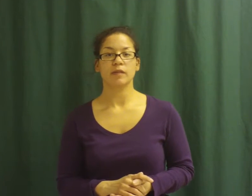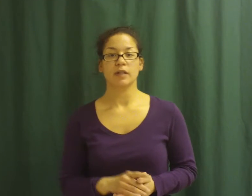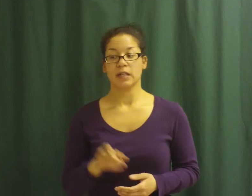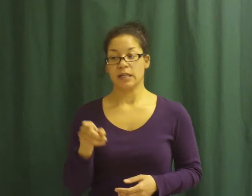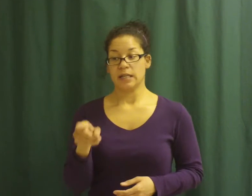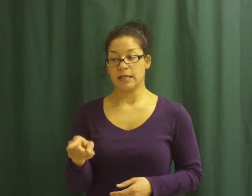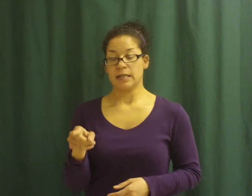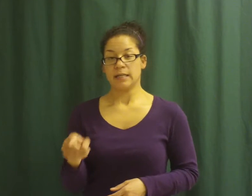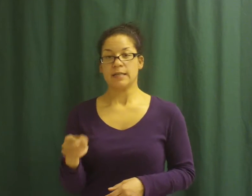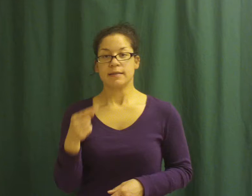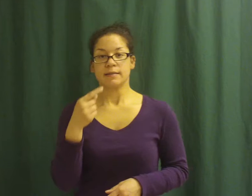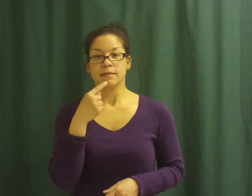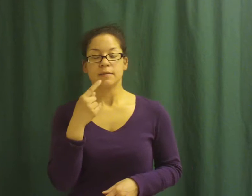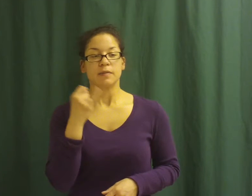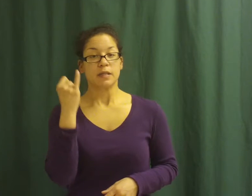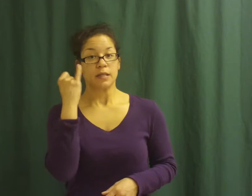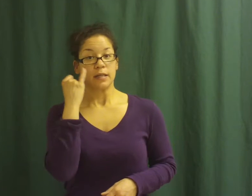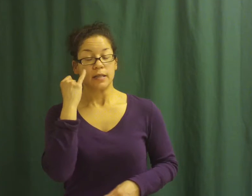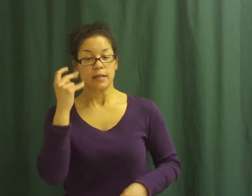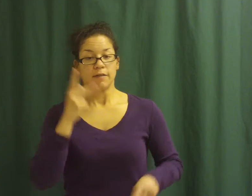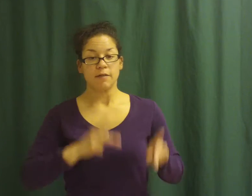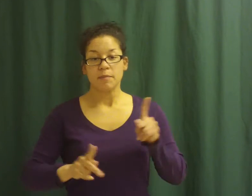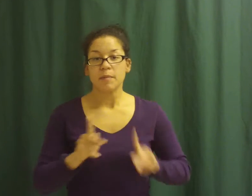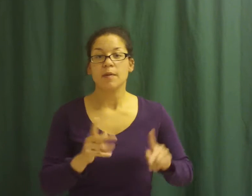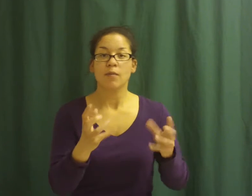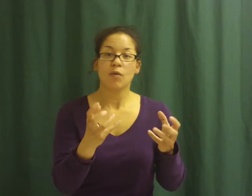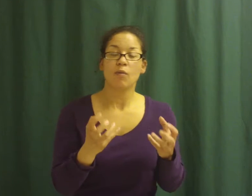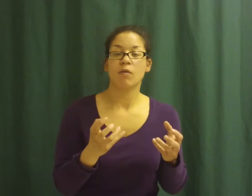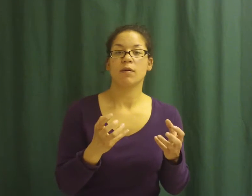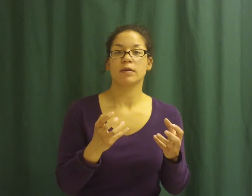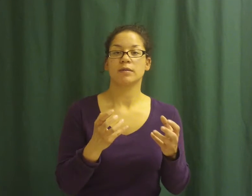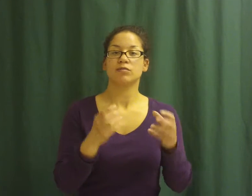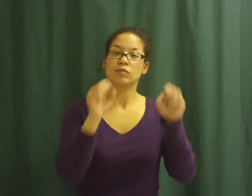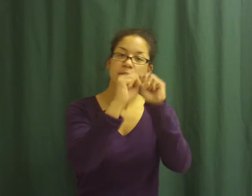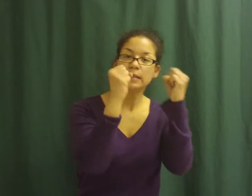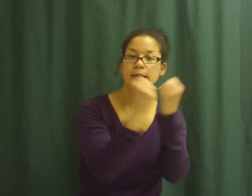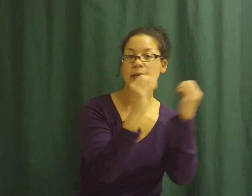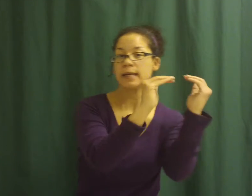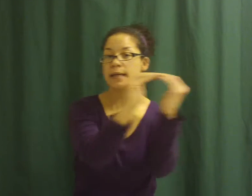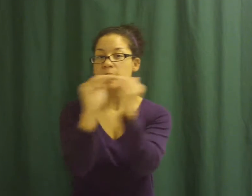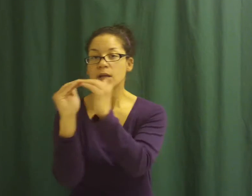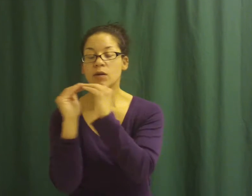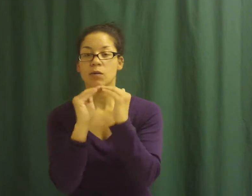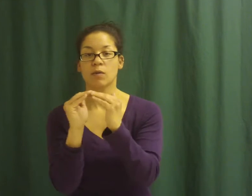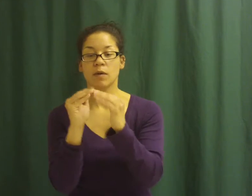the knowledge, wisdom, and virtue of all its people.